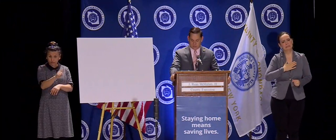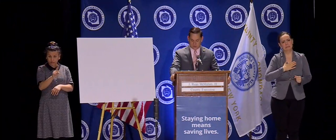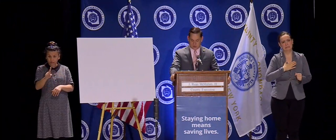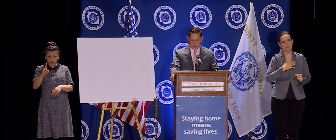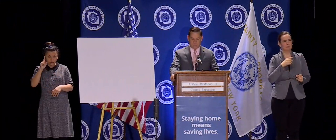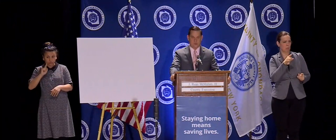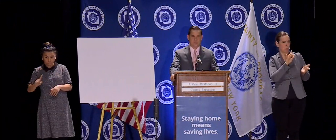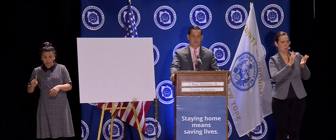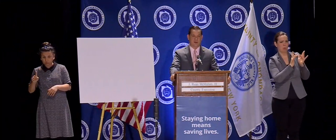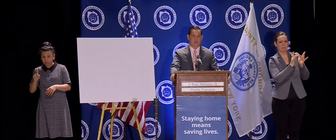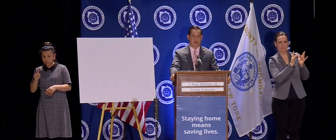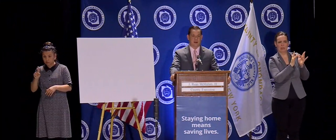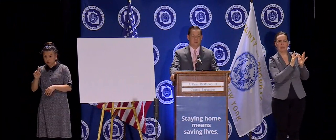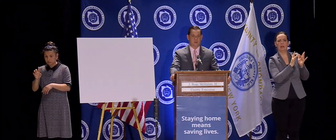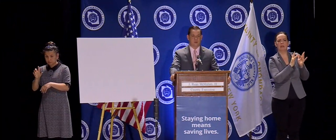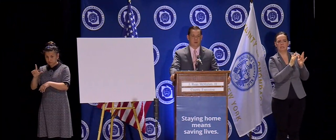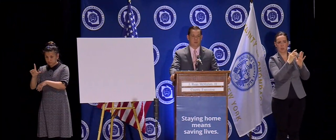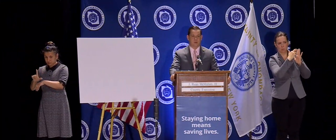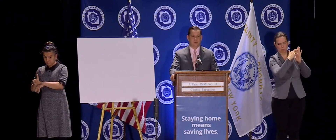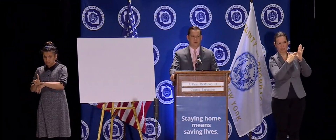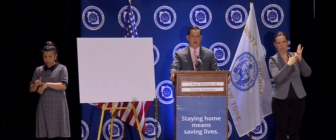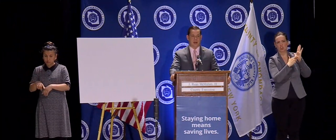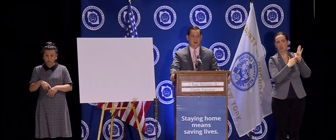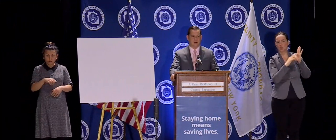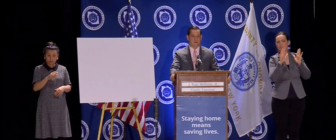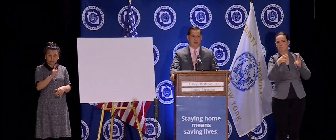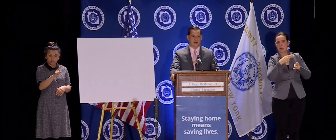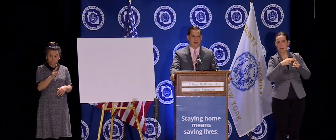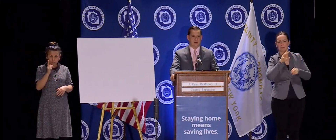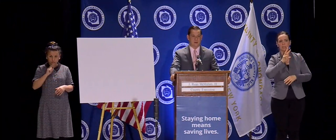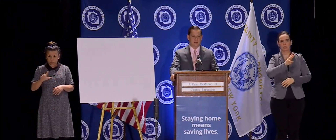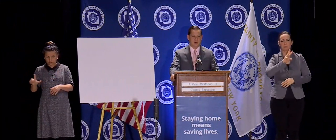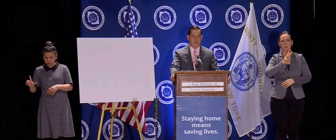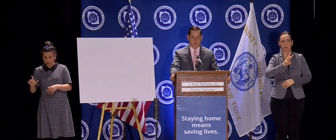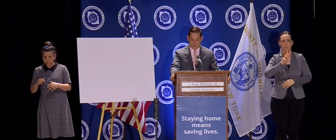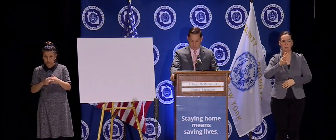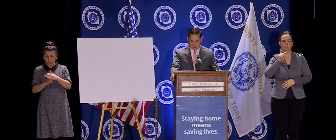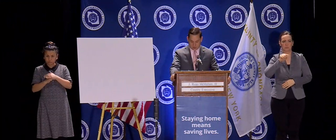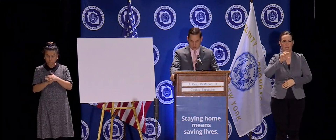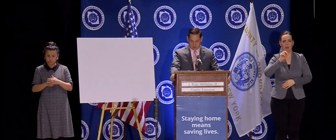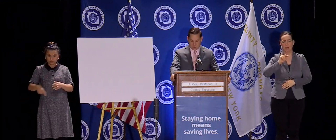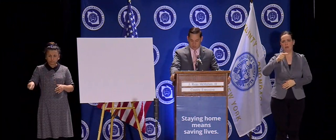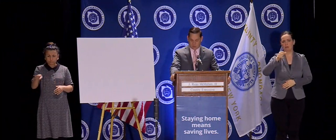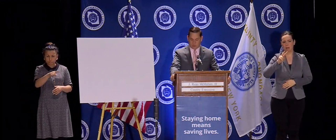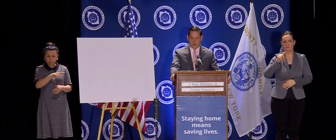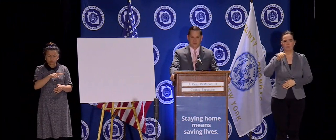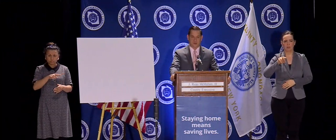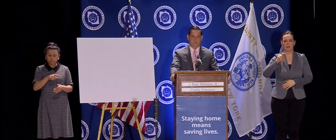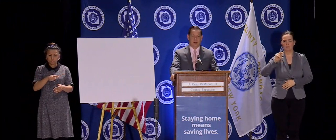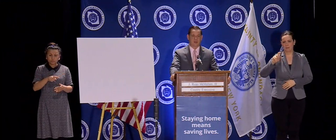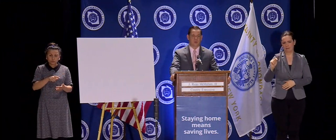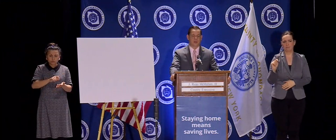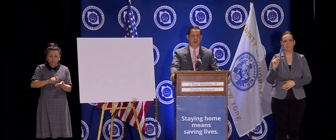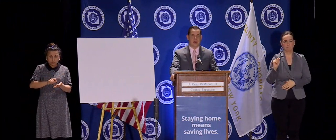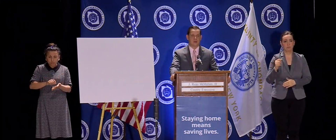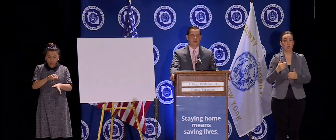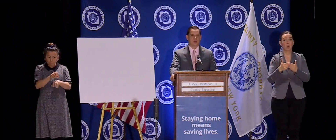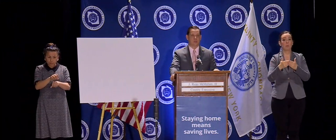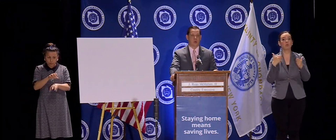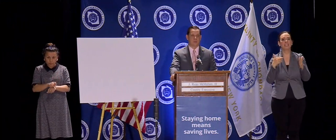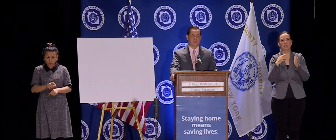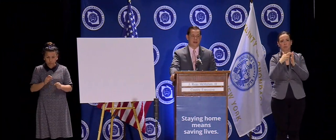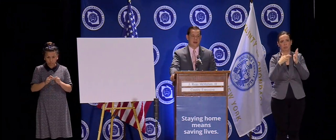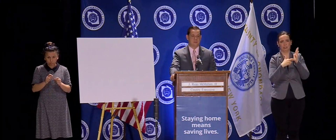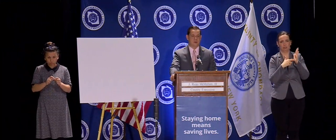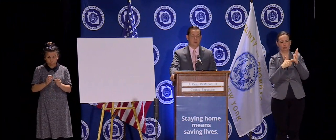department's website. You can find that at www.ongov.net. Click on the health department and pre-register. By doing that, you'll get